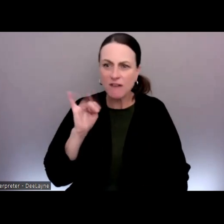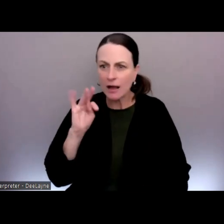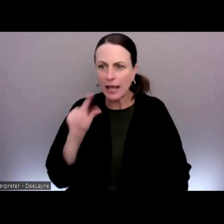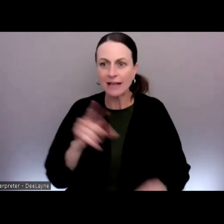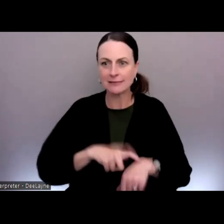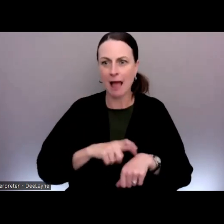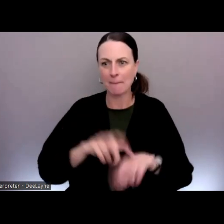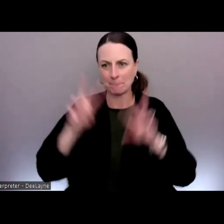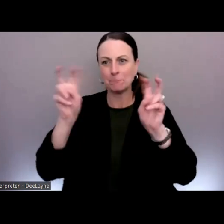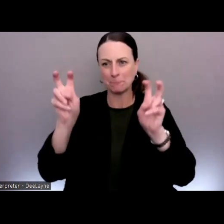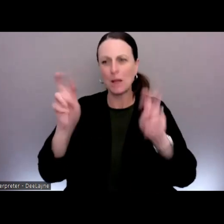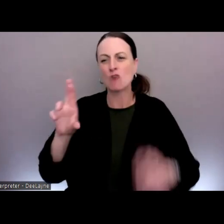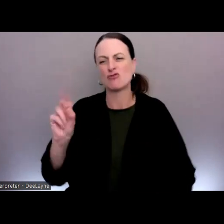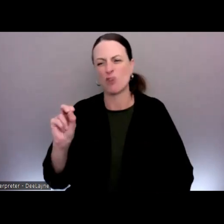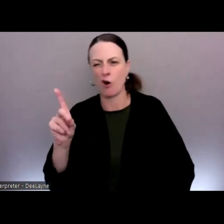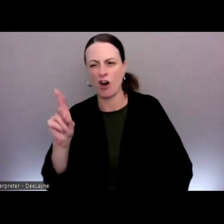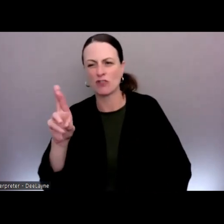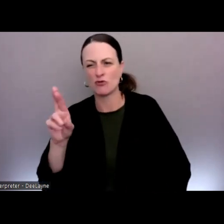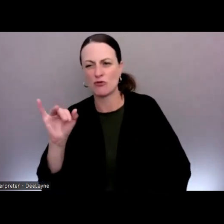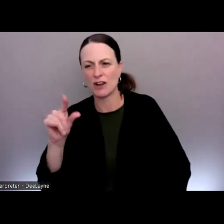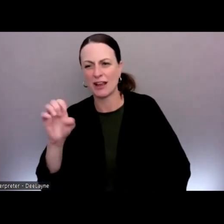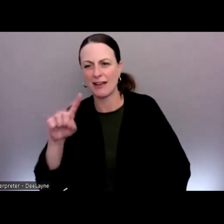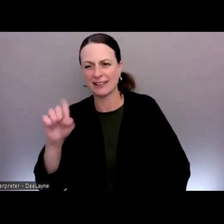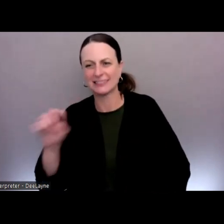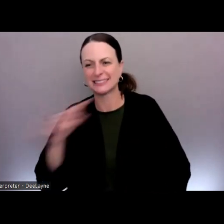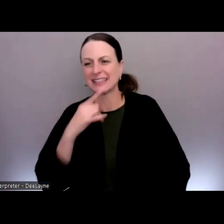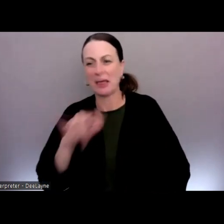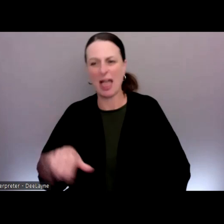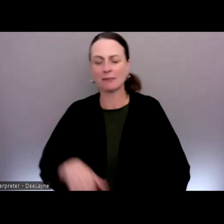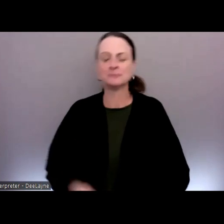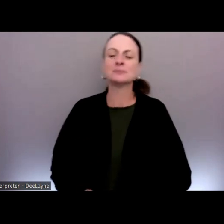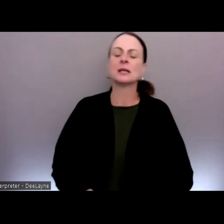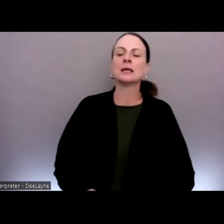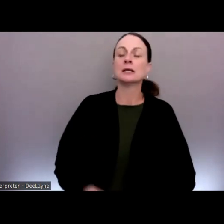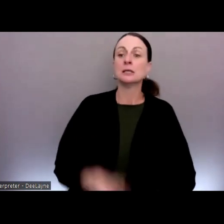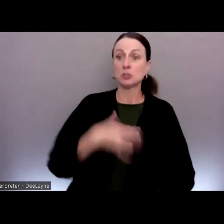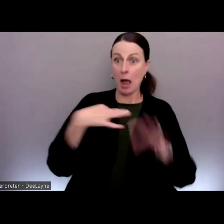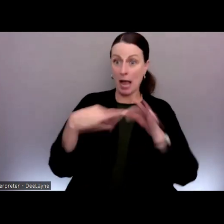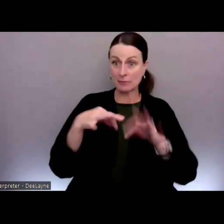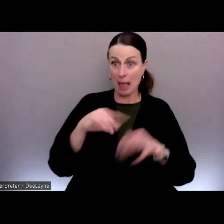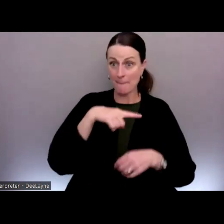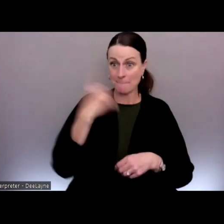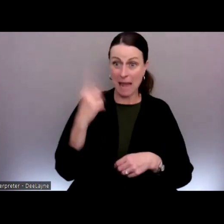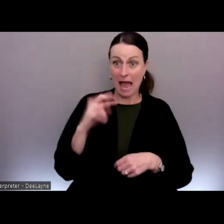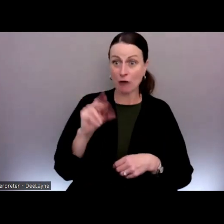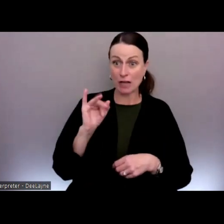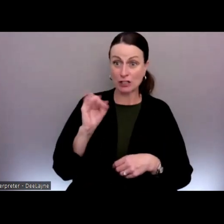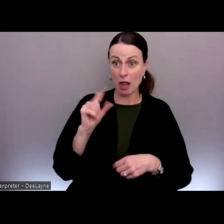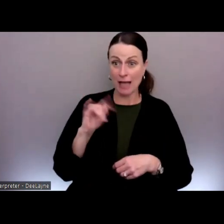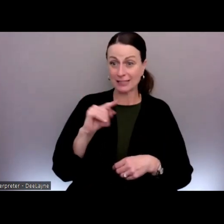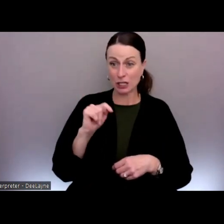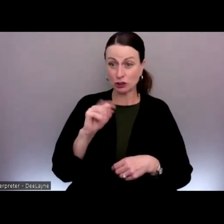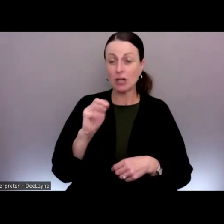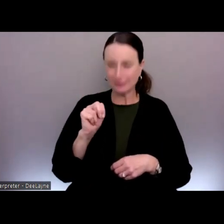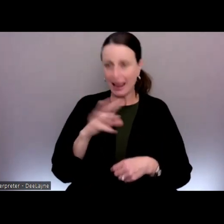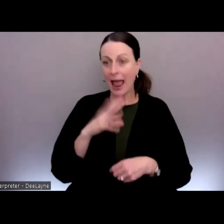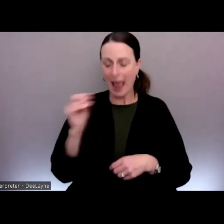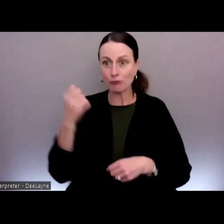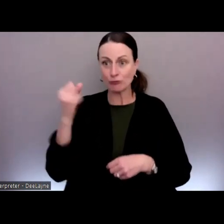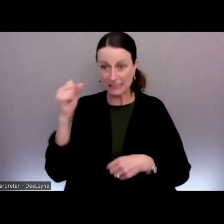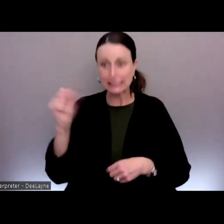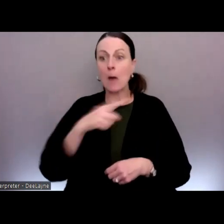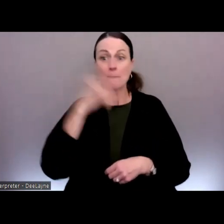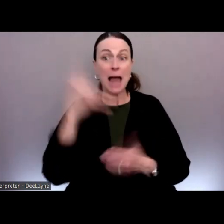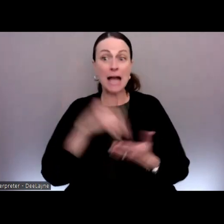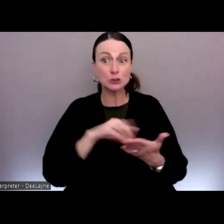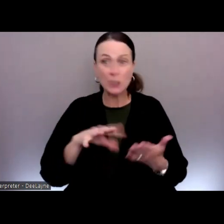in Rodriguez. So as I explain in Black Racialization and Resistance, Black students and professors are aware